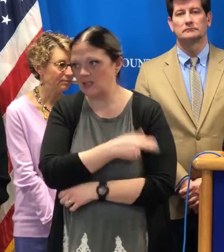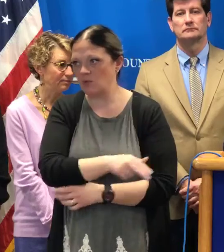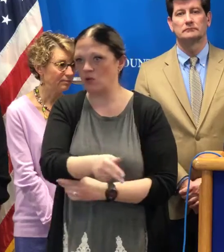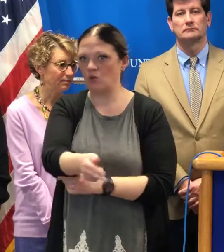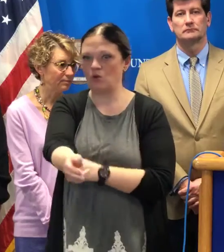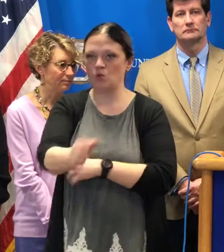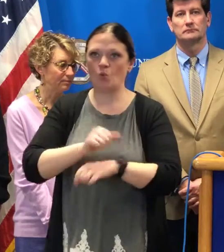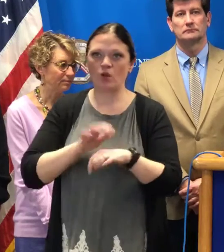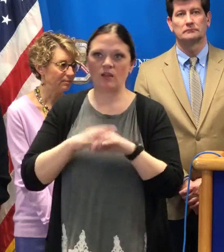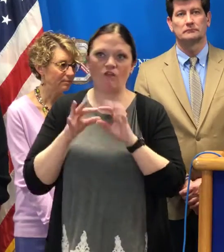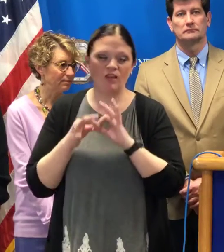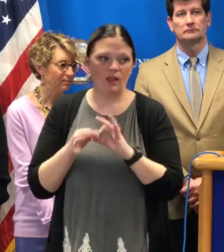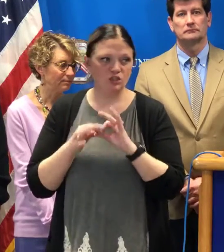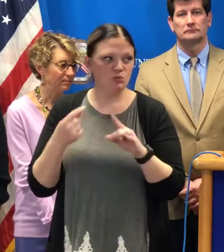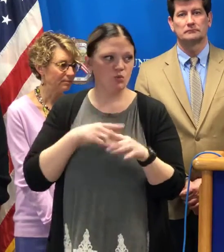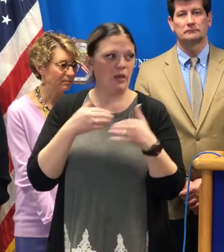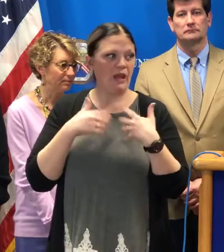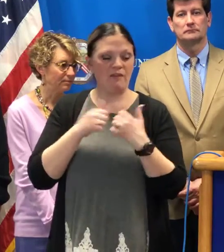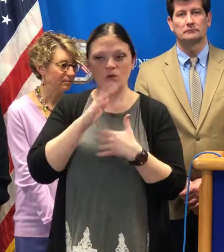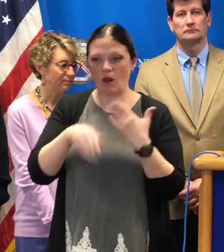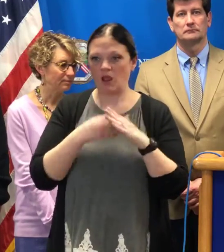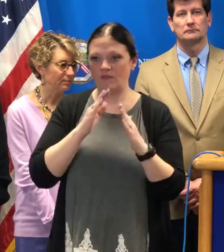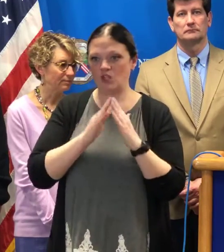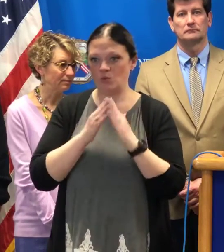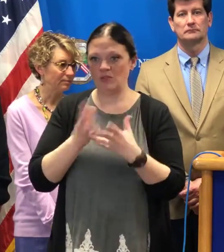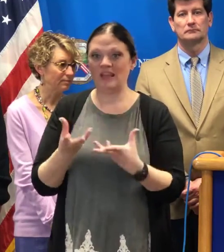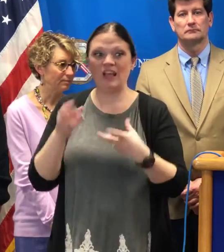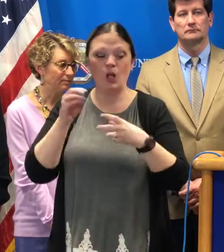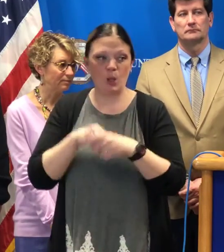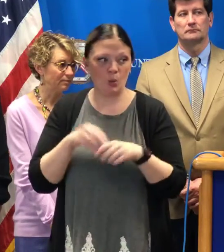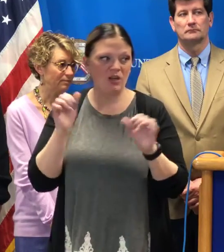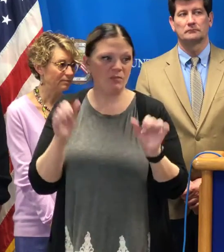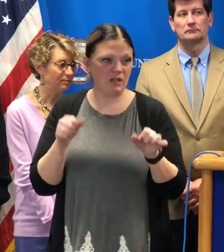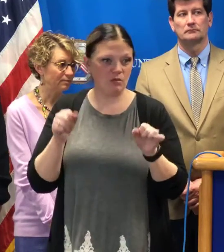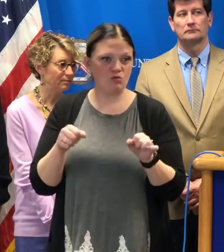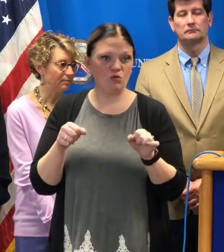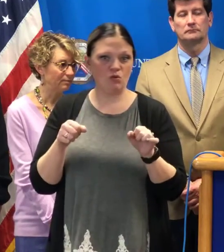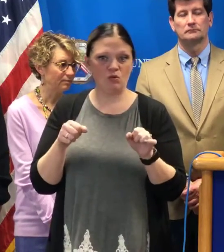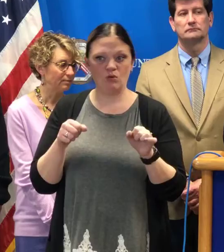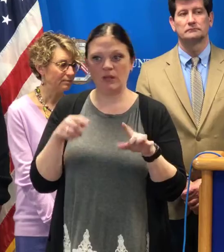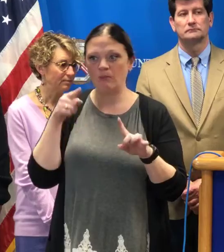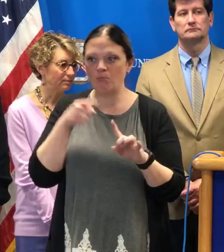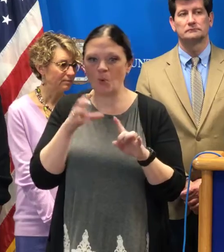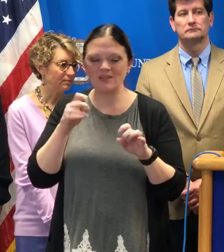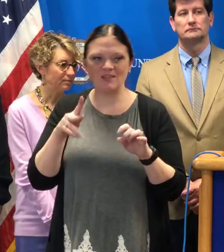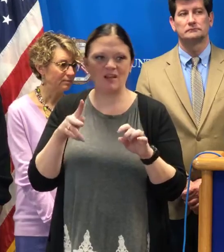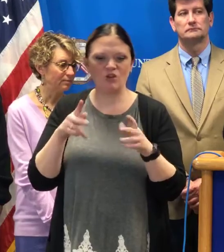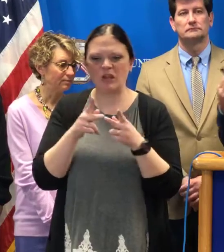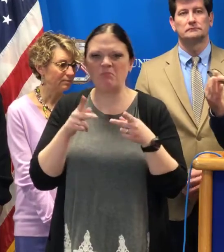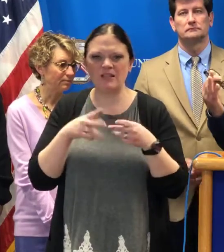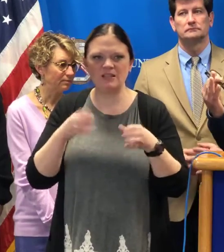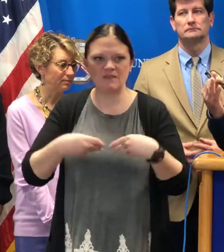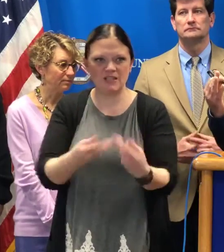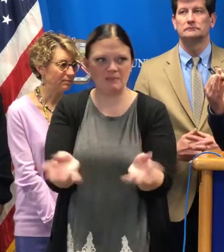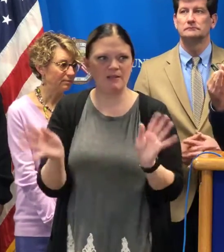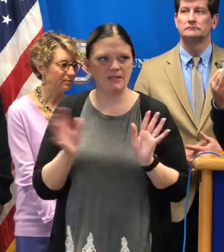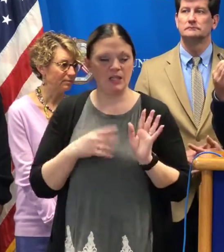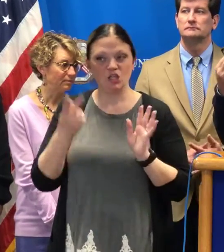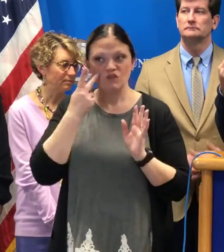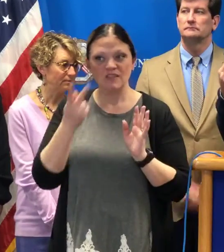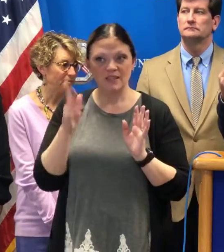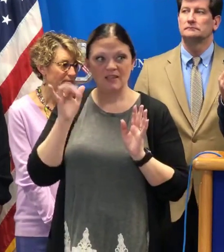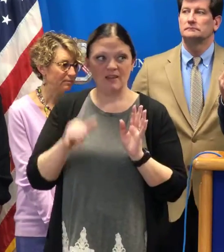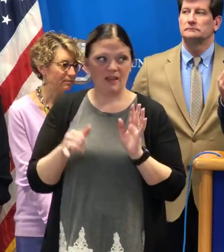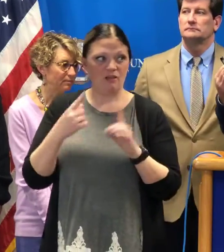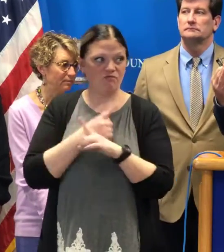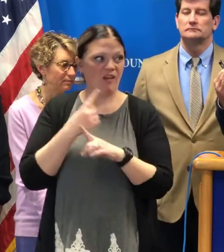on the relationships that we have with all of our communities, including potential points of dispensing and all those things. You've seen evidence of that on